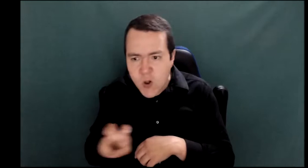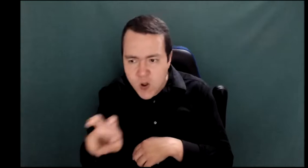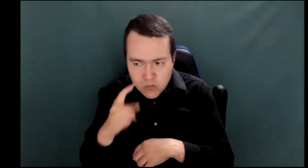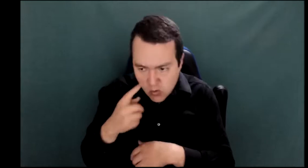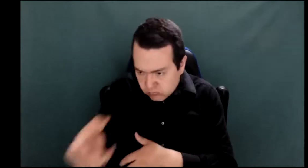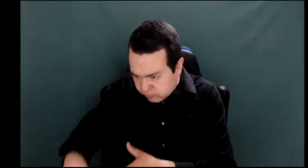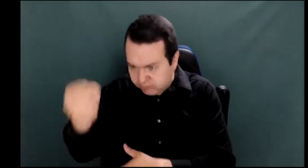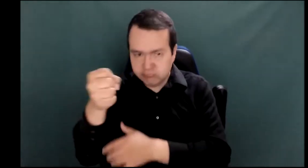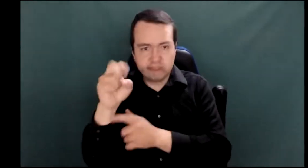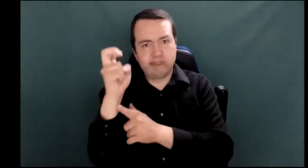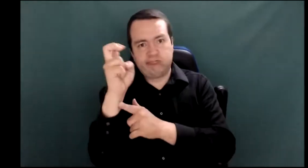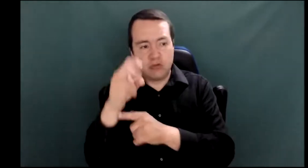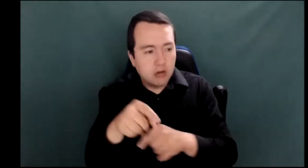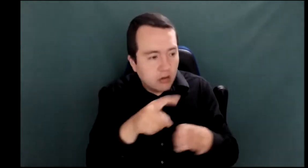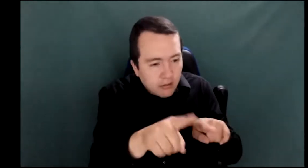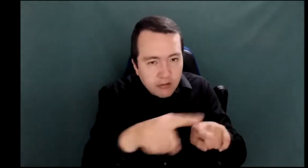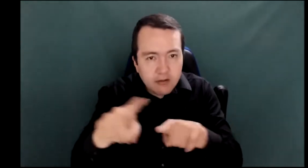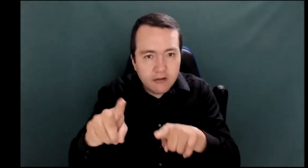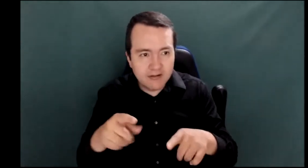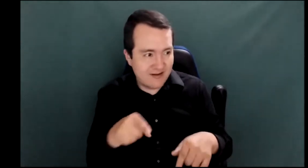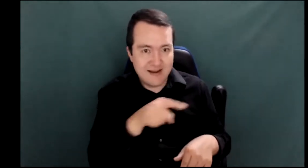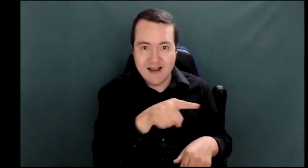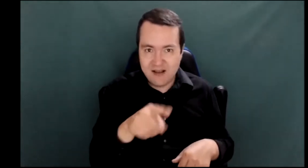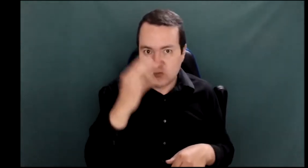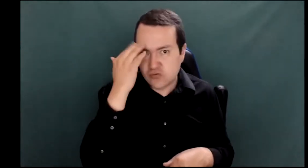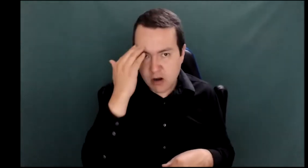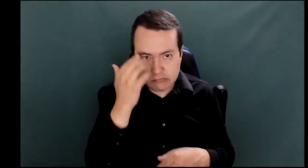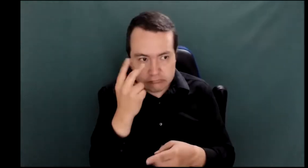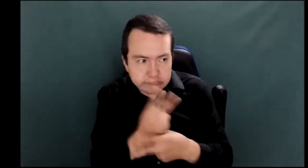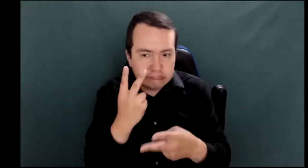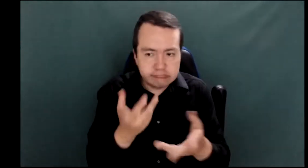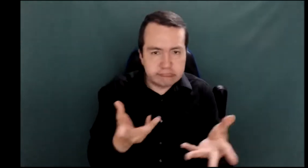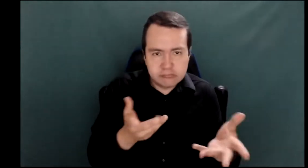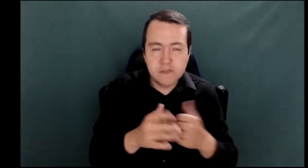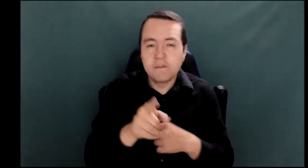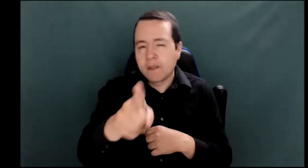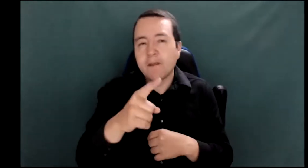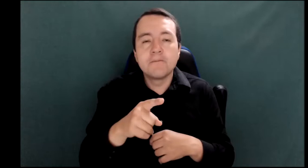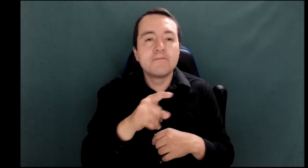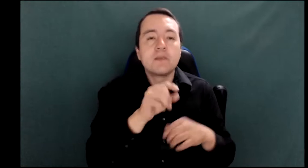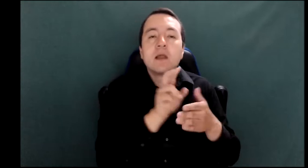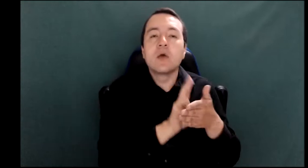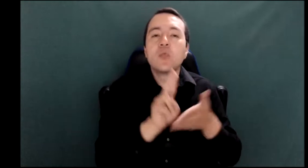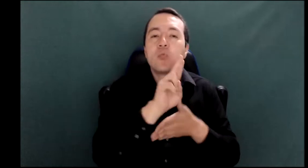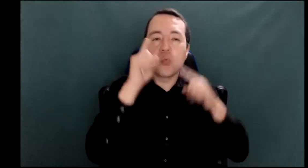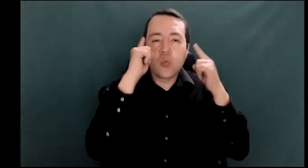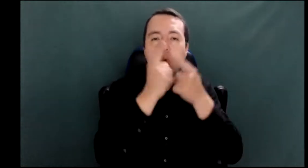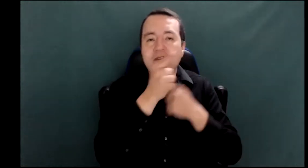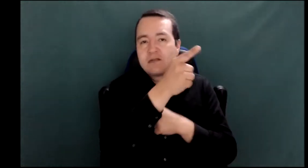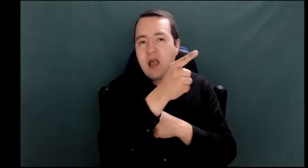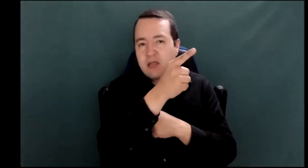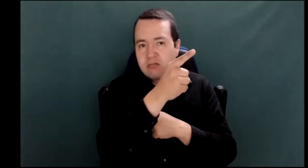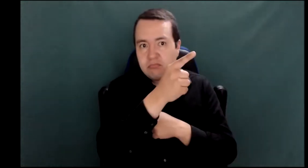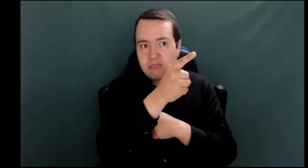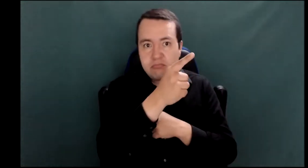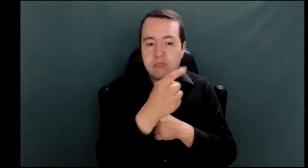do in risk situations. And if scientist from Harvard or the University